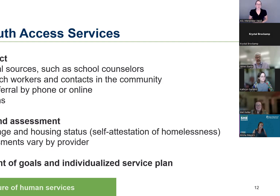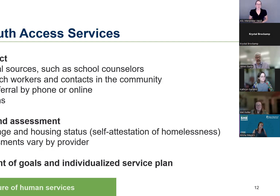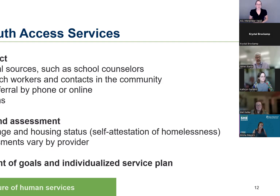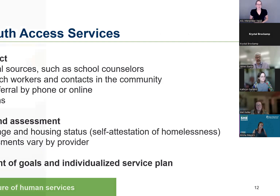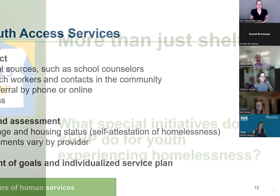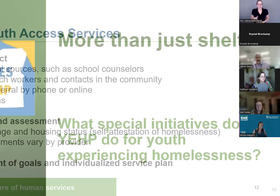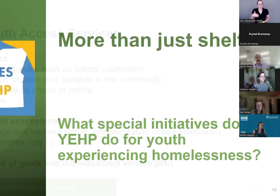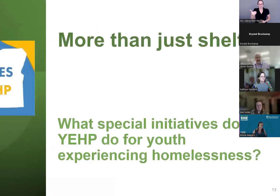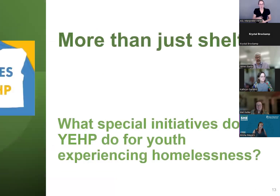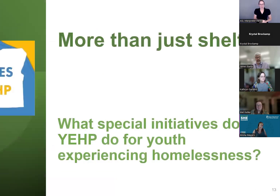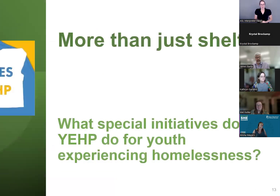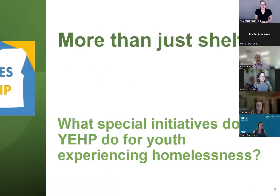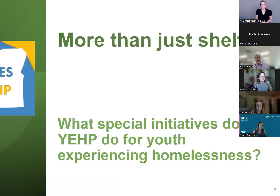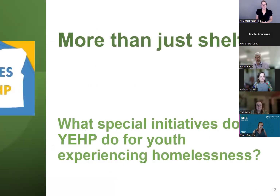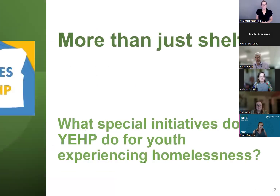Next.